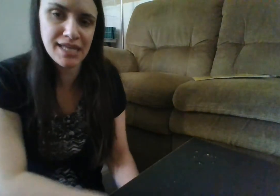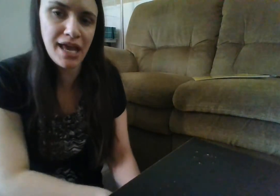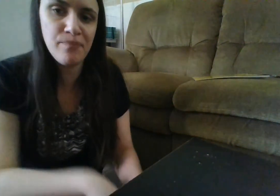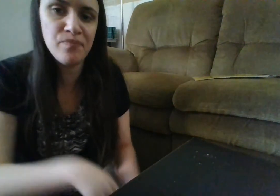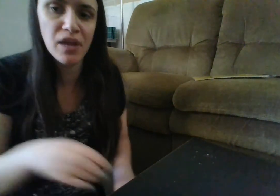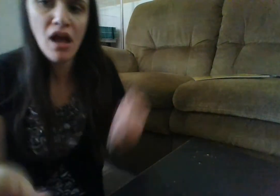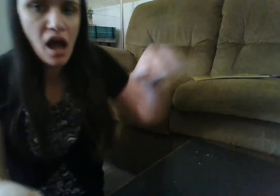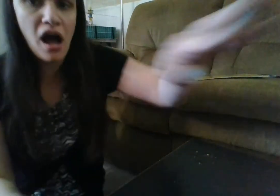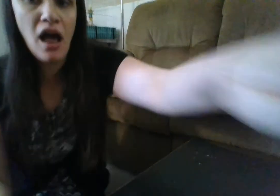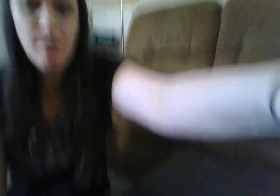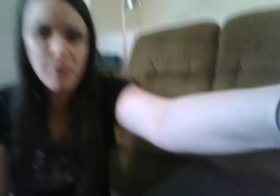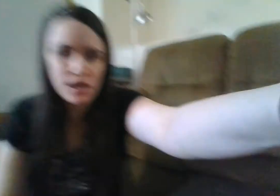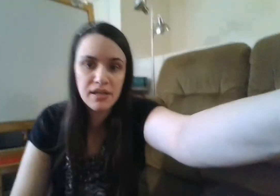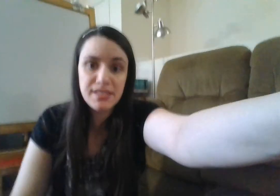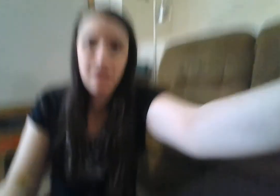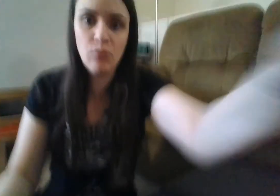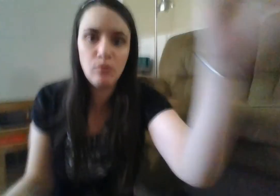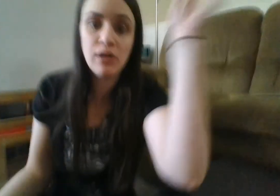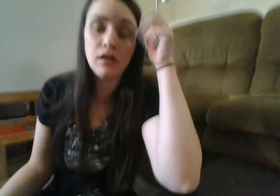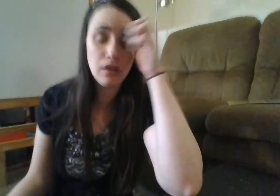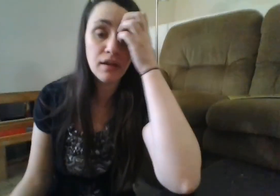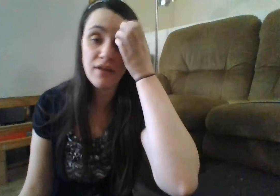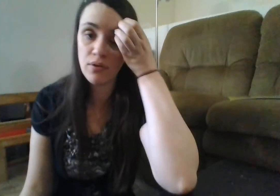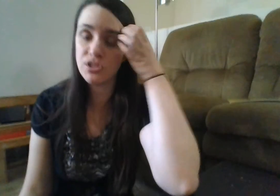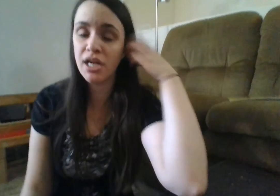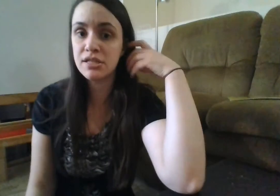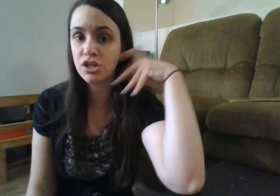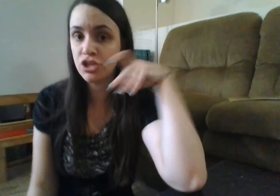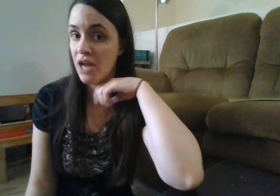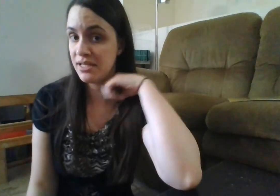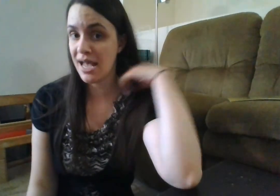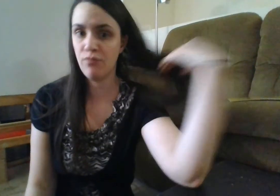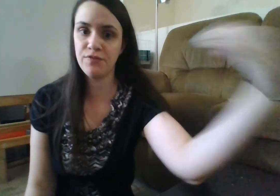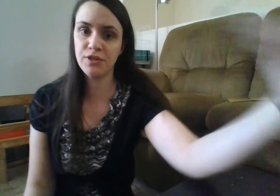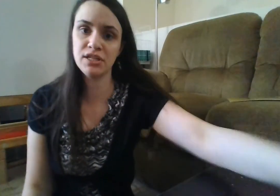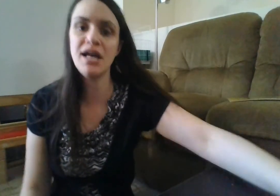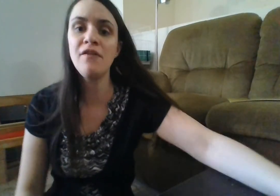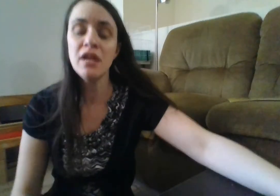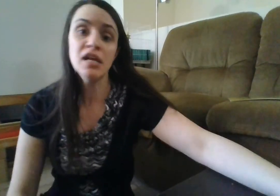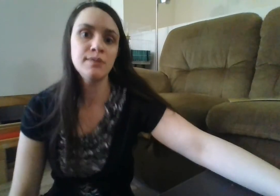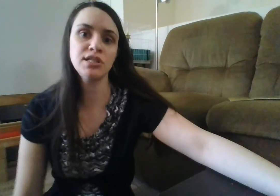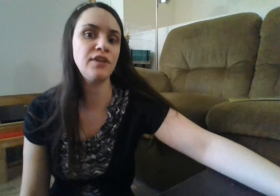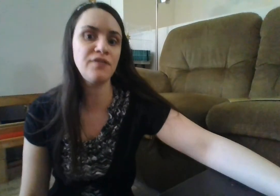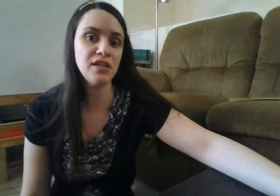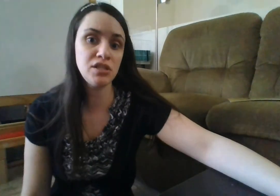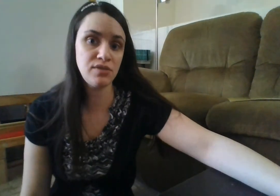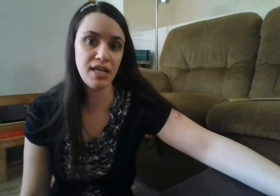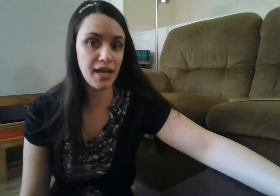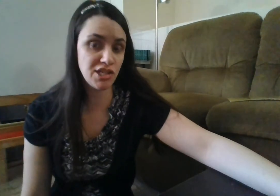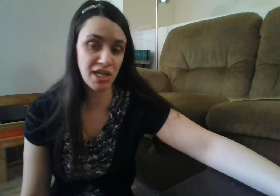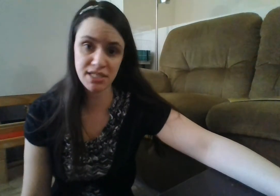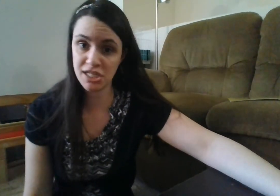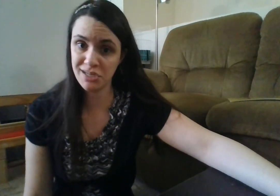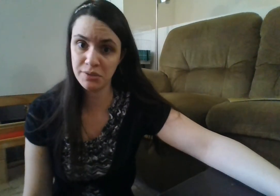game because it will give you a chance to try this out for yourself, especially for the friends who didn't get a chance to do it with me